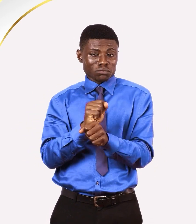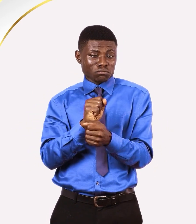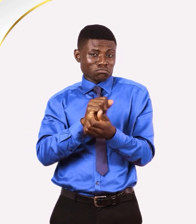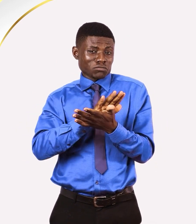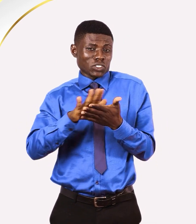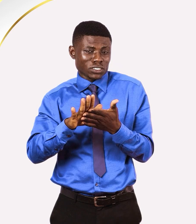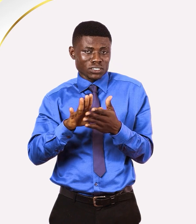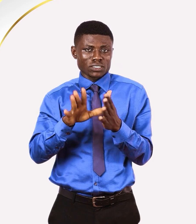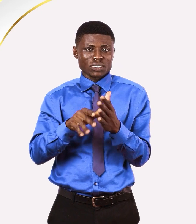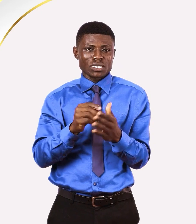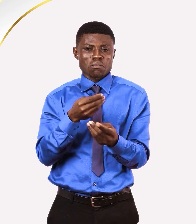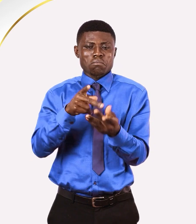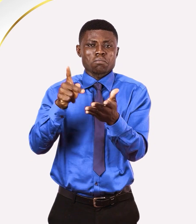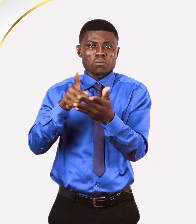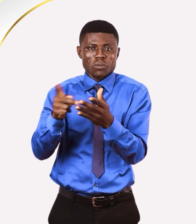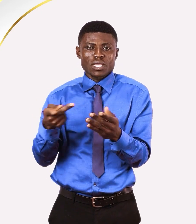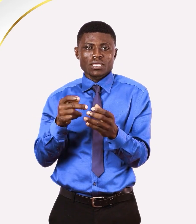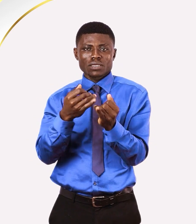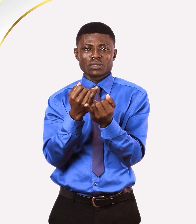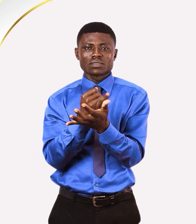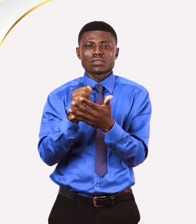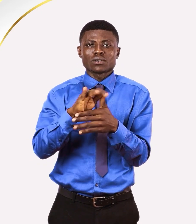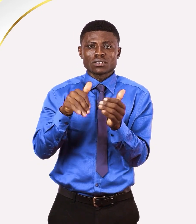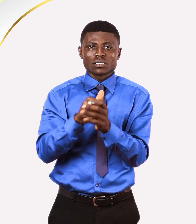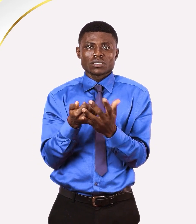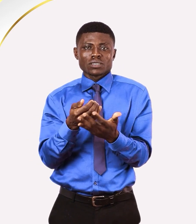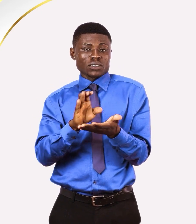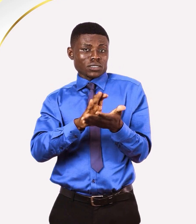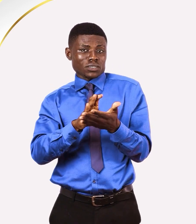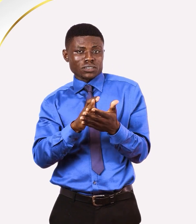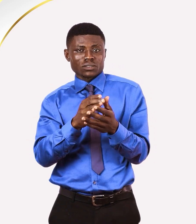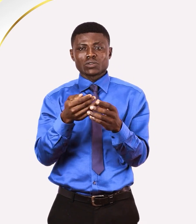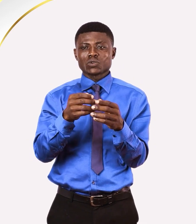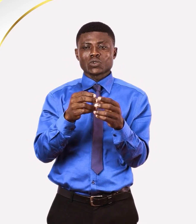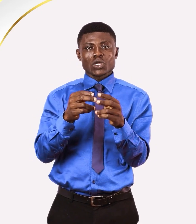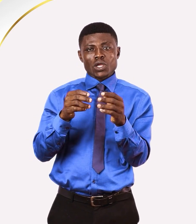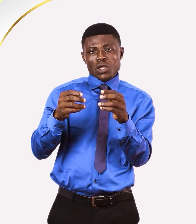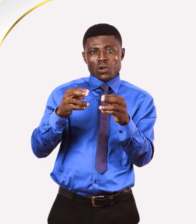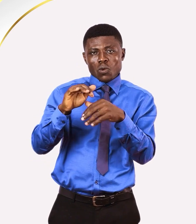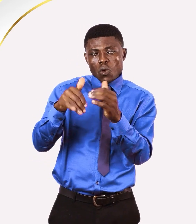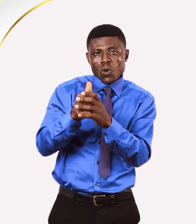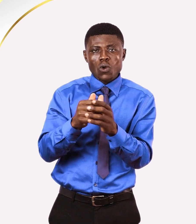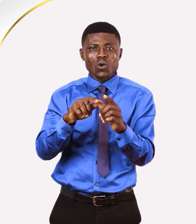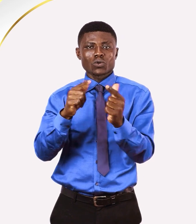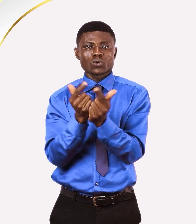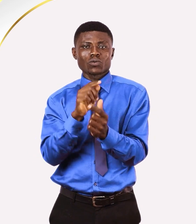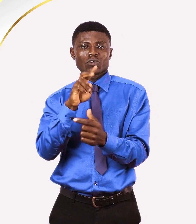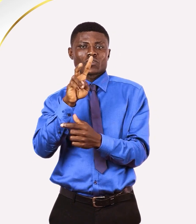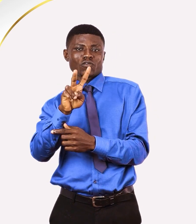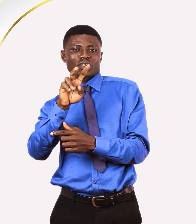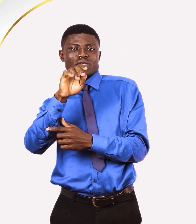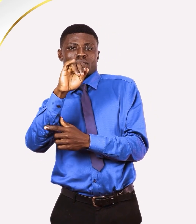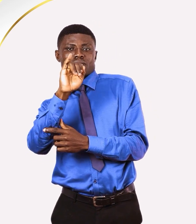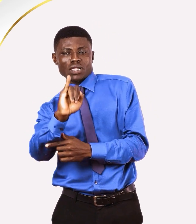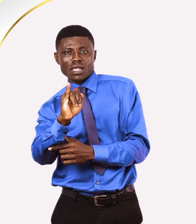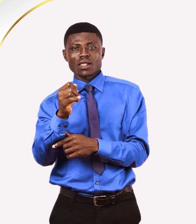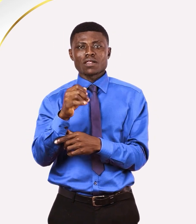settlement institutions. V. Credit rating agencies. VI.